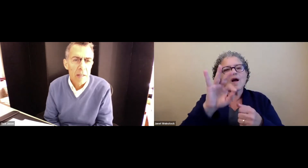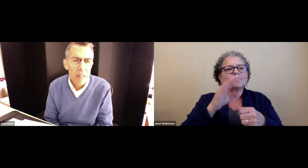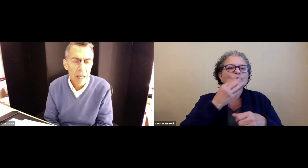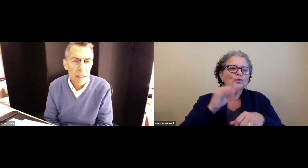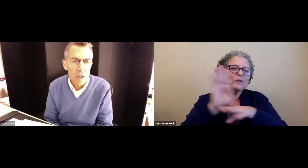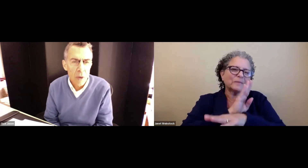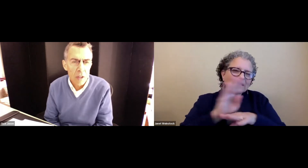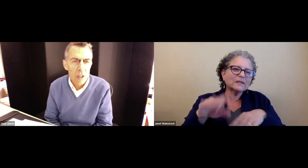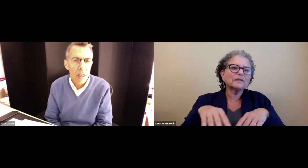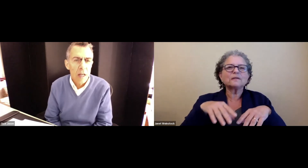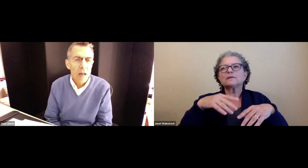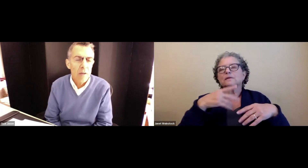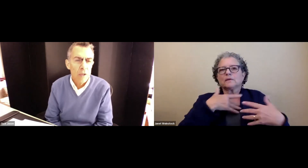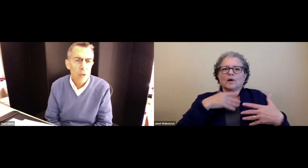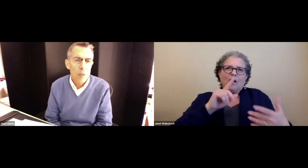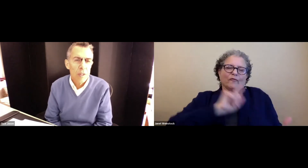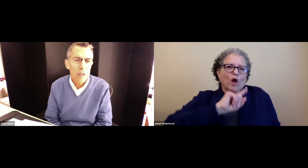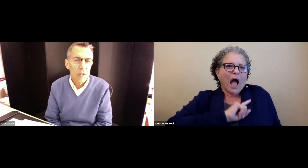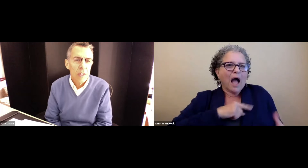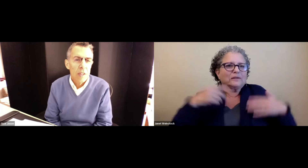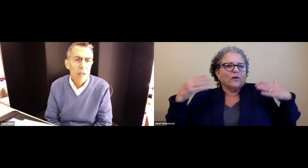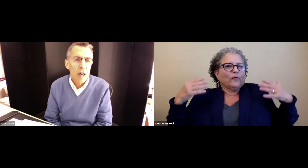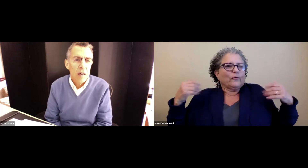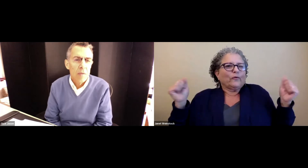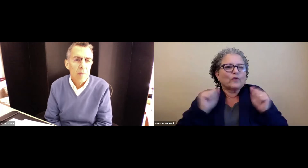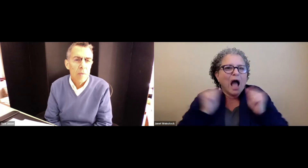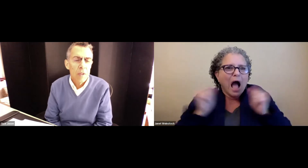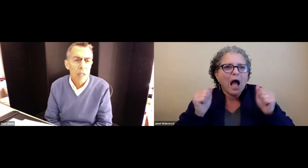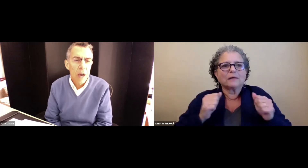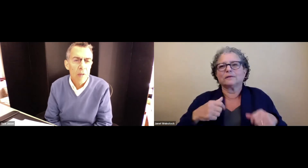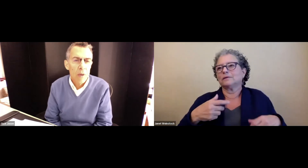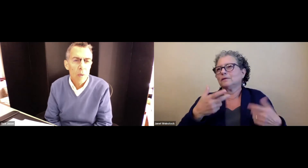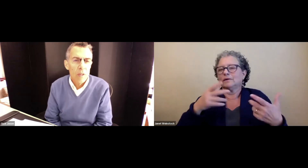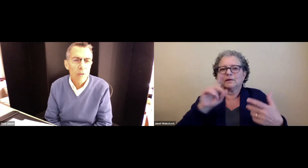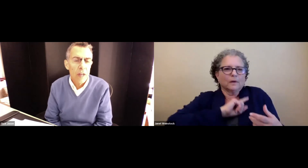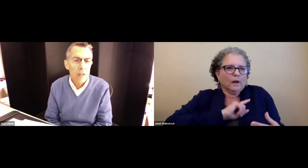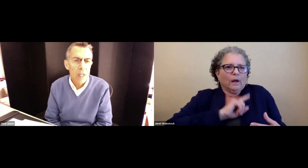the destruction of Jewish businesses, seeing how everyone was afraid, seeing,